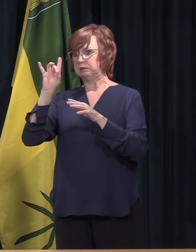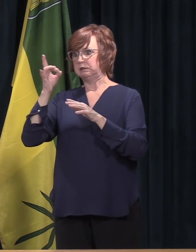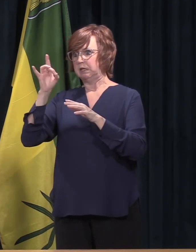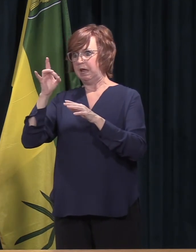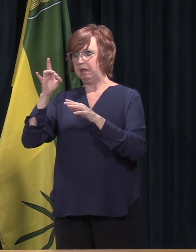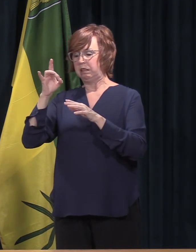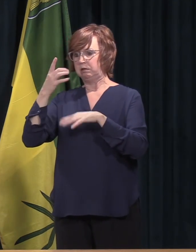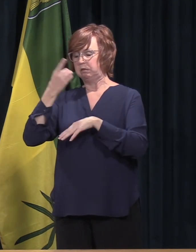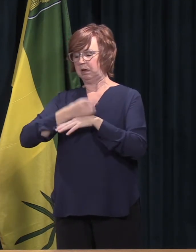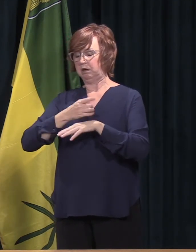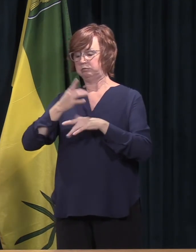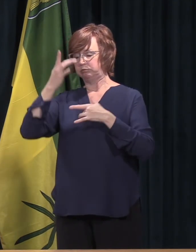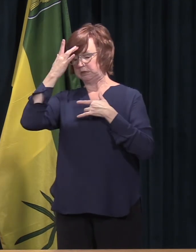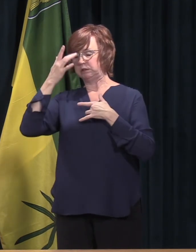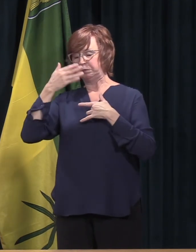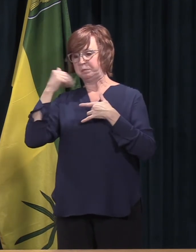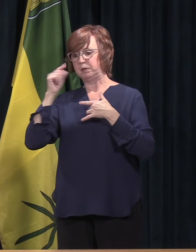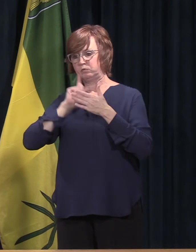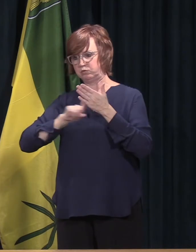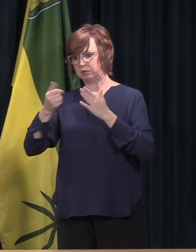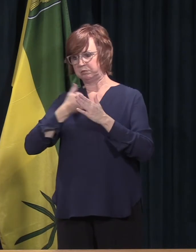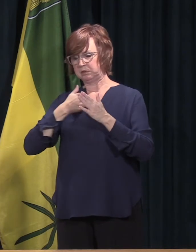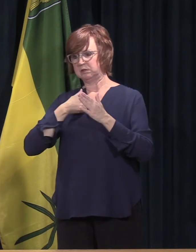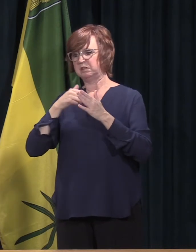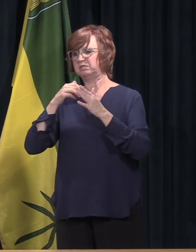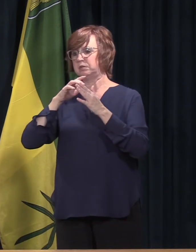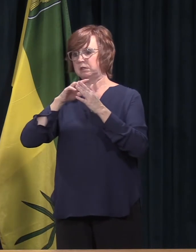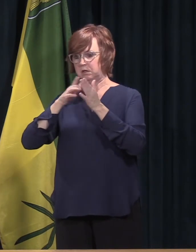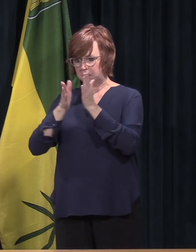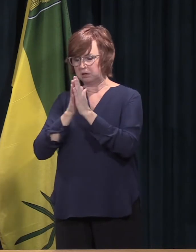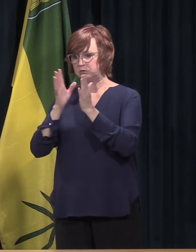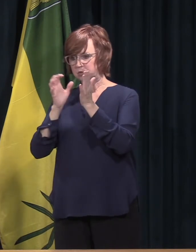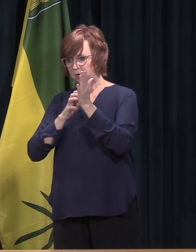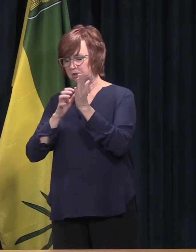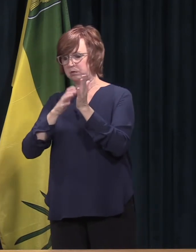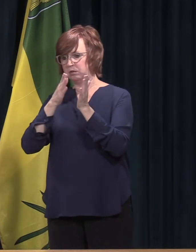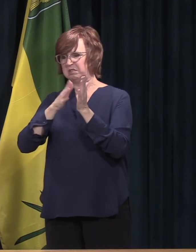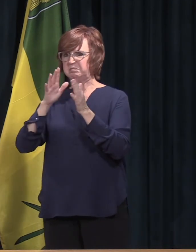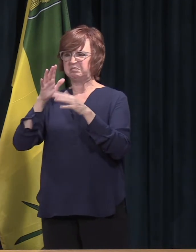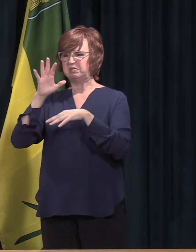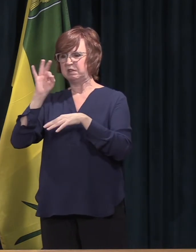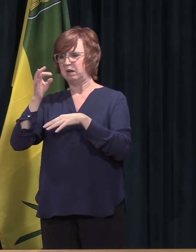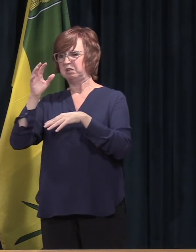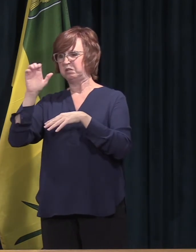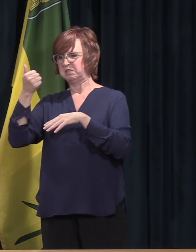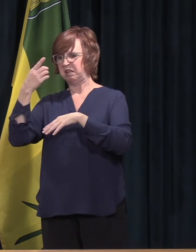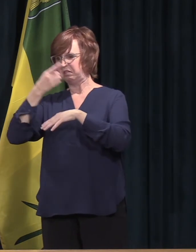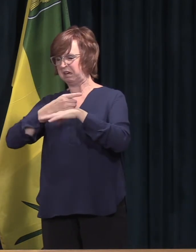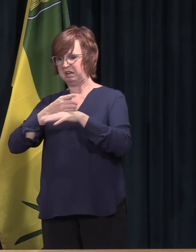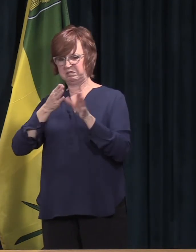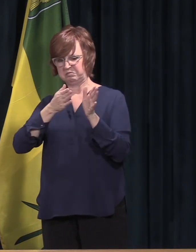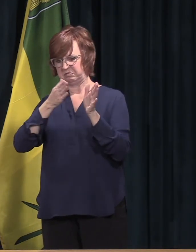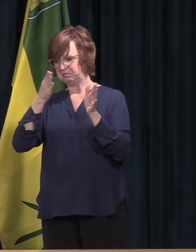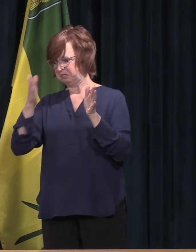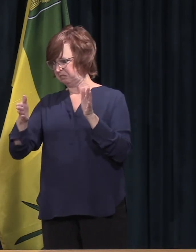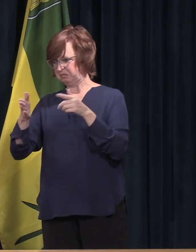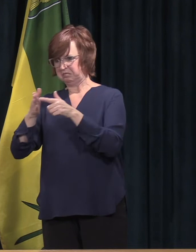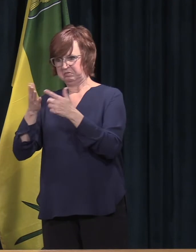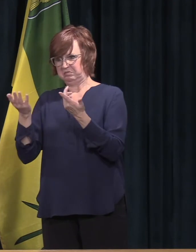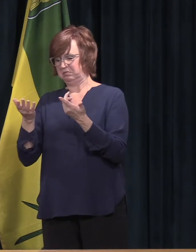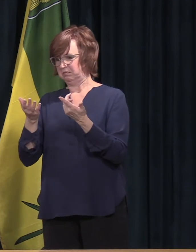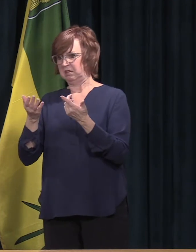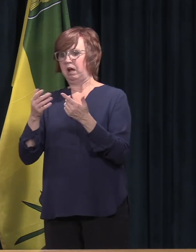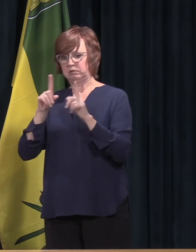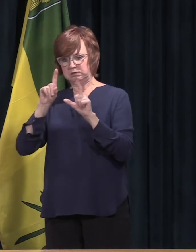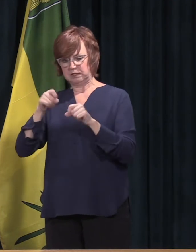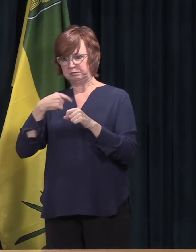day 10. By the time we get that flight information posted, everyone who's exposed is already ending their 14-day period.